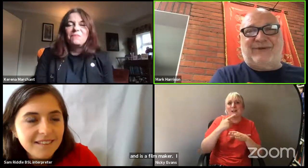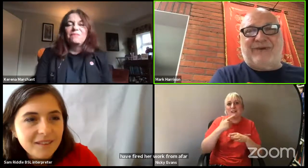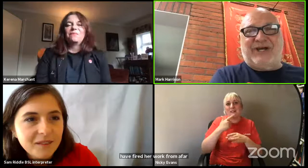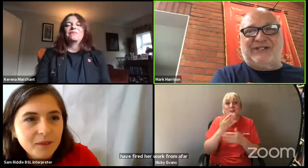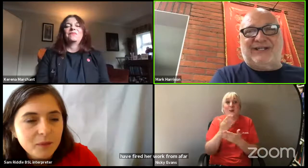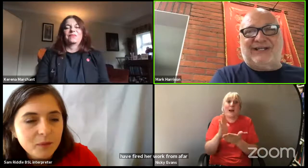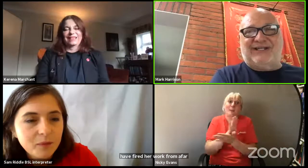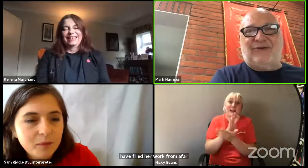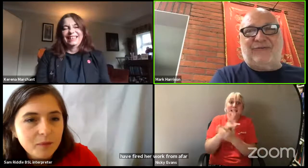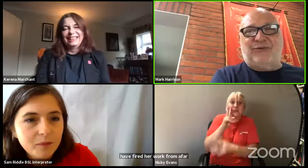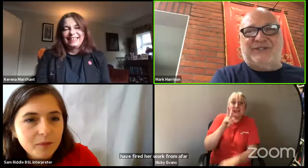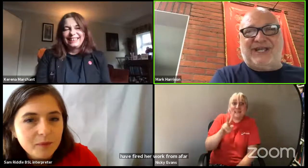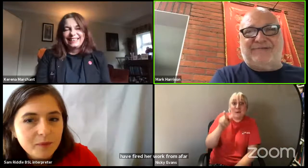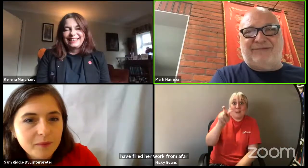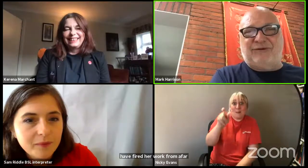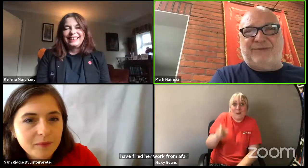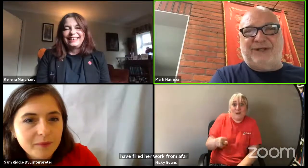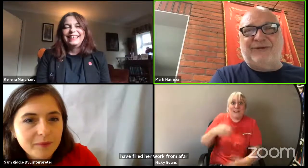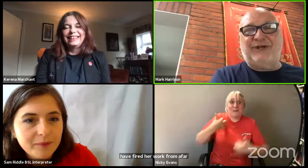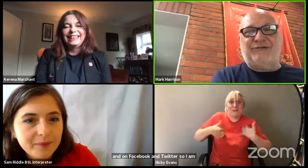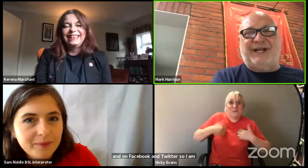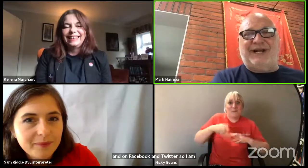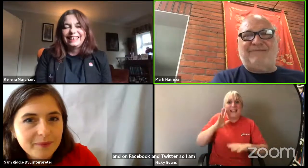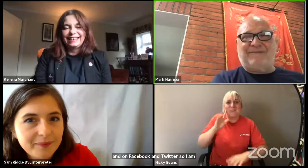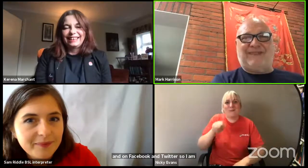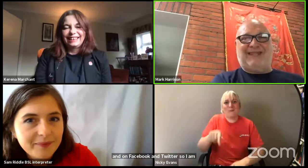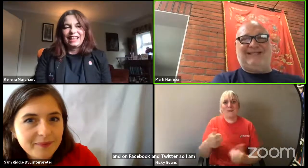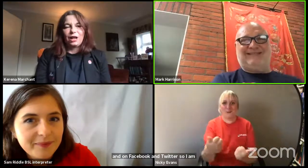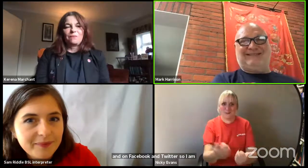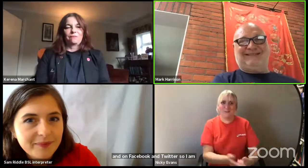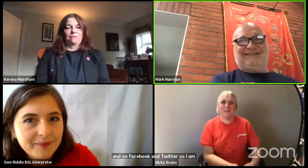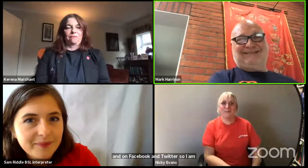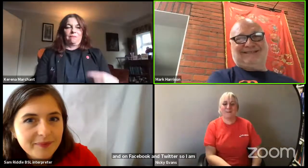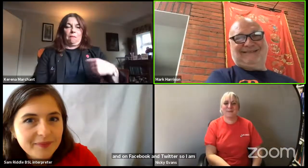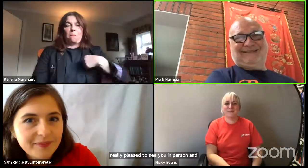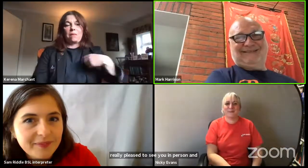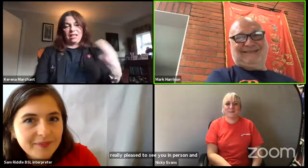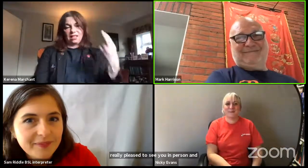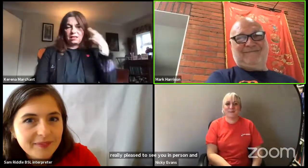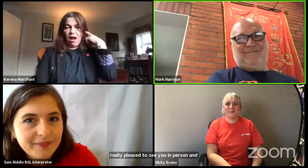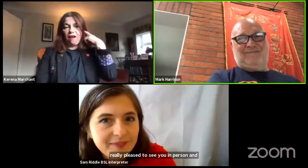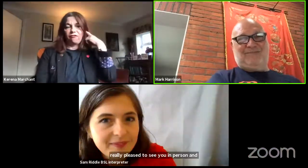see you in person and look forward to hearing from you. Karina. Yeah.